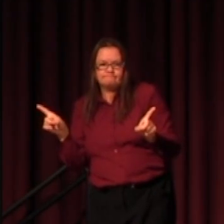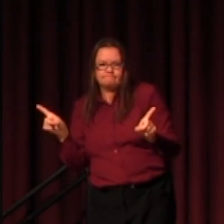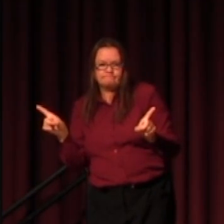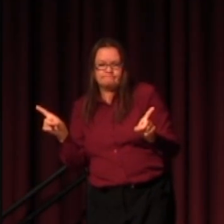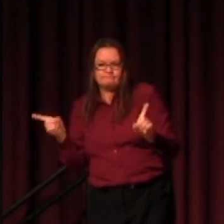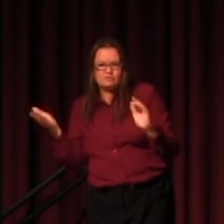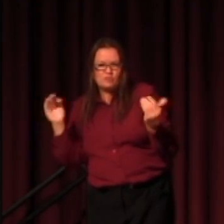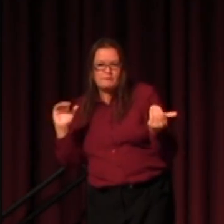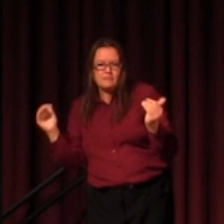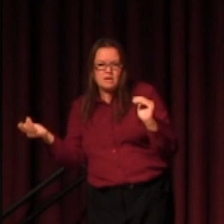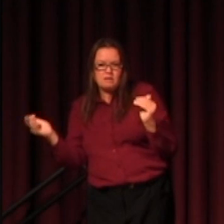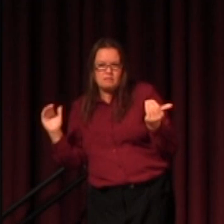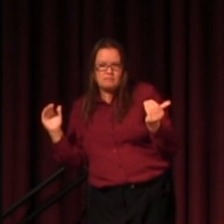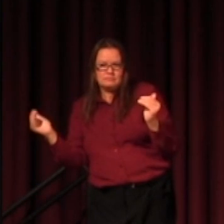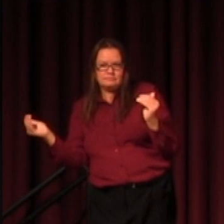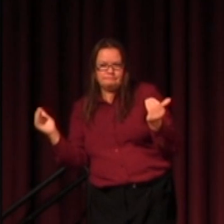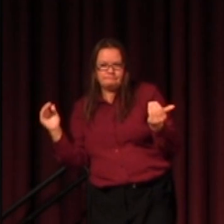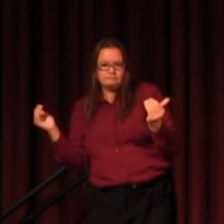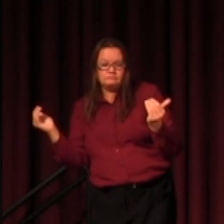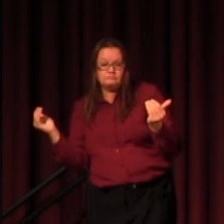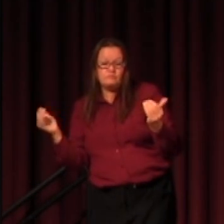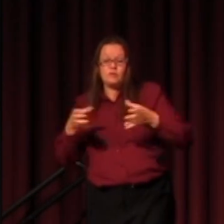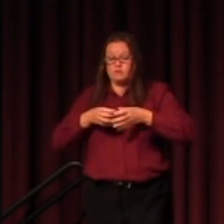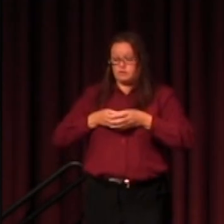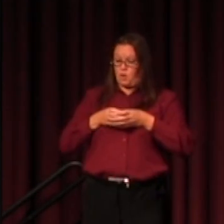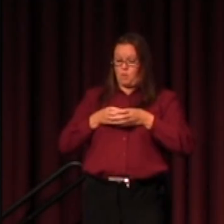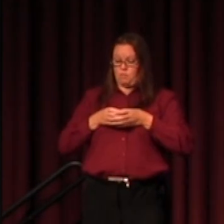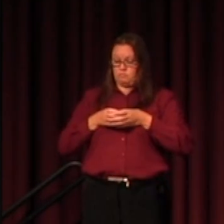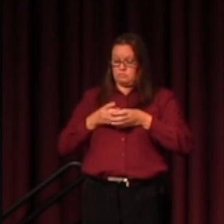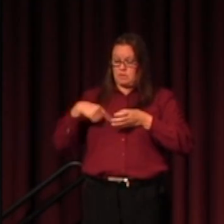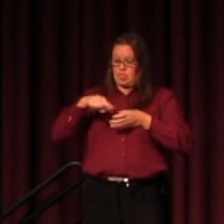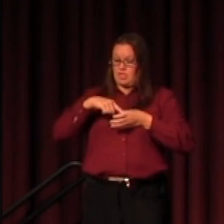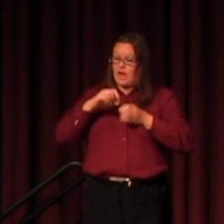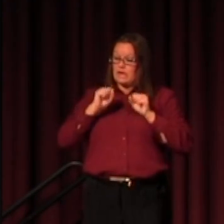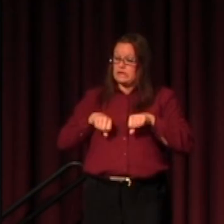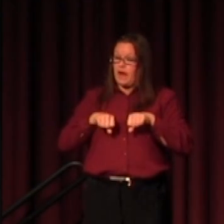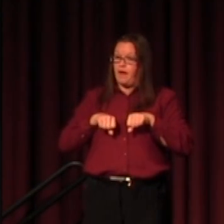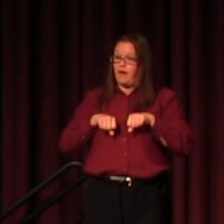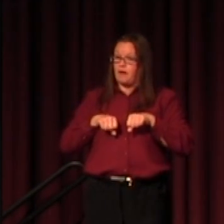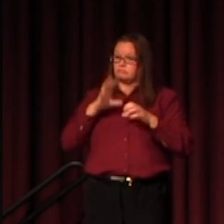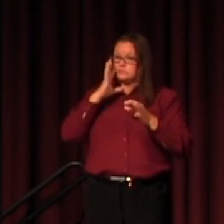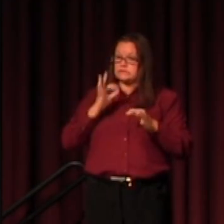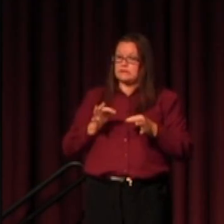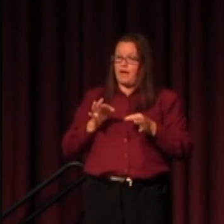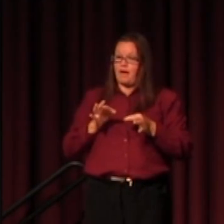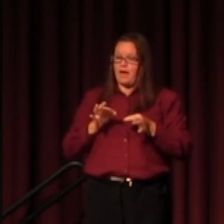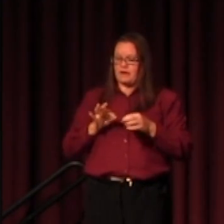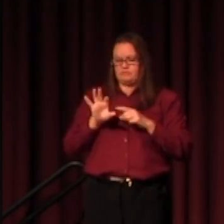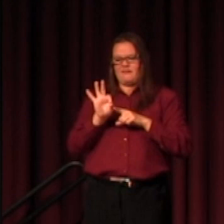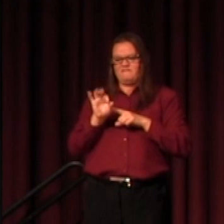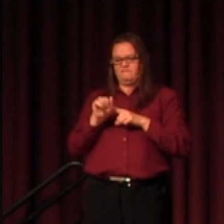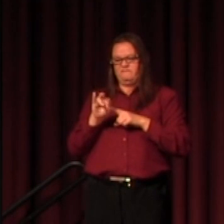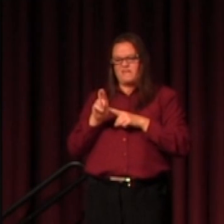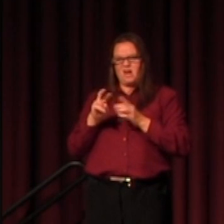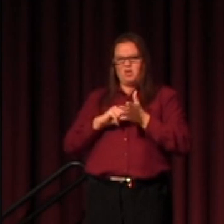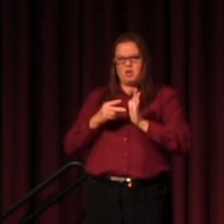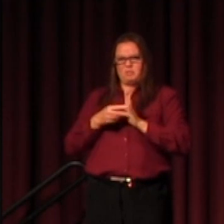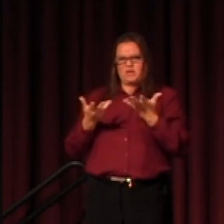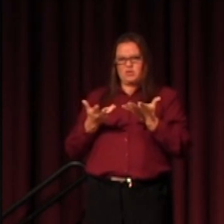And so we can easily have the inner circle impose a definition of fairness. We are telling you this is fair.